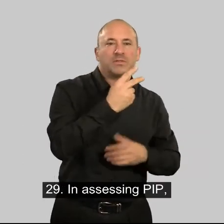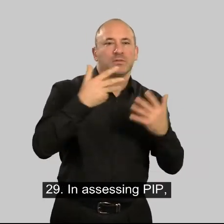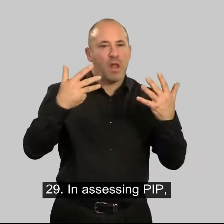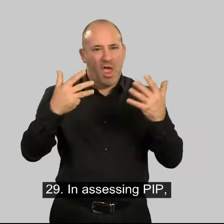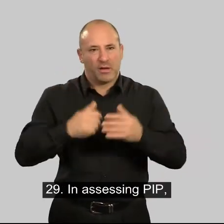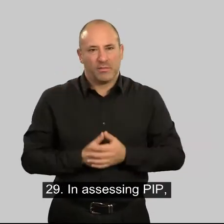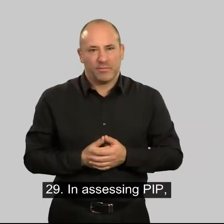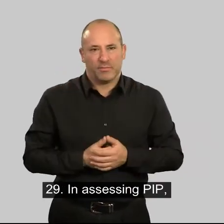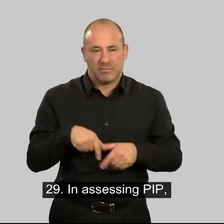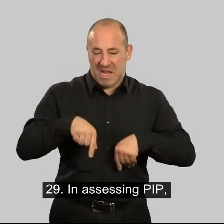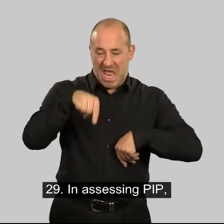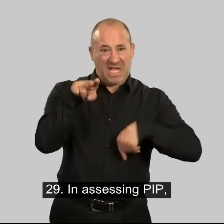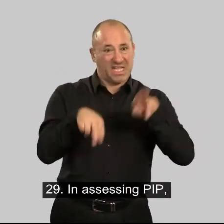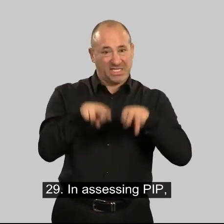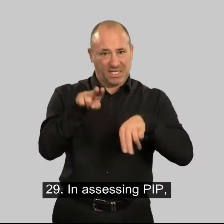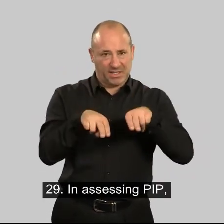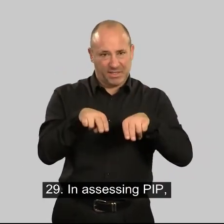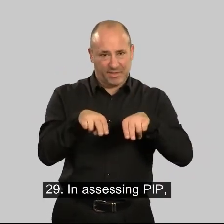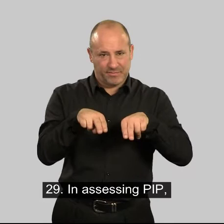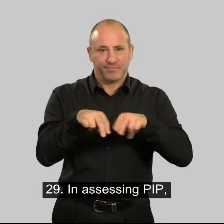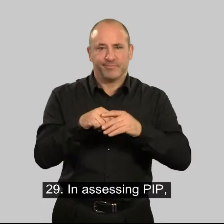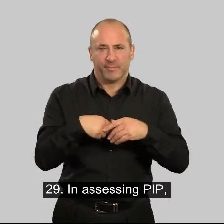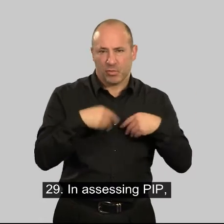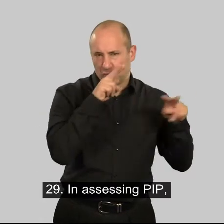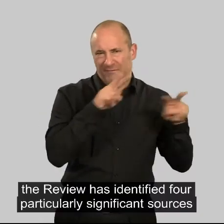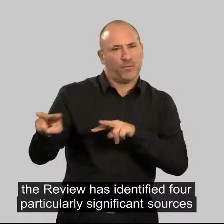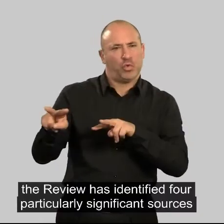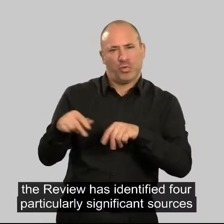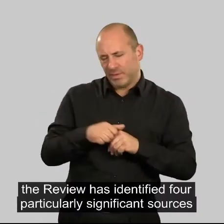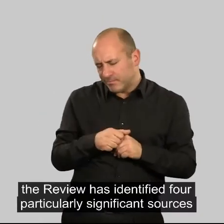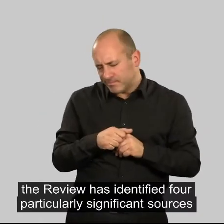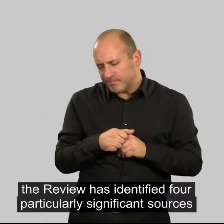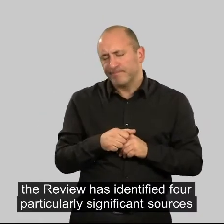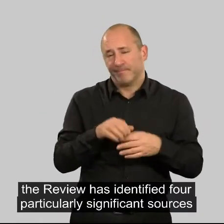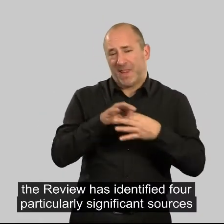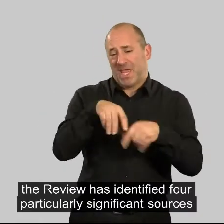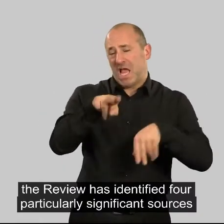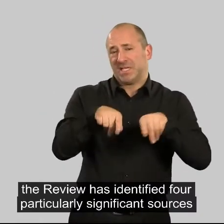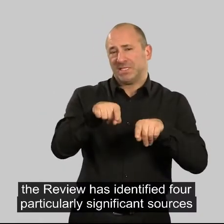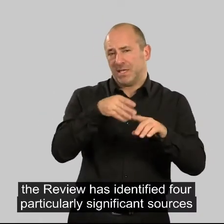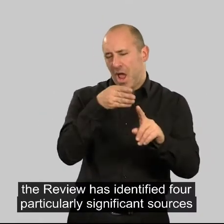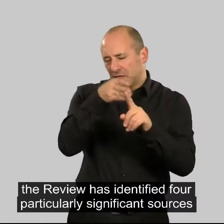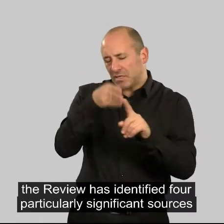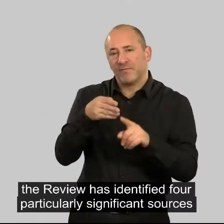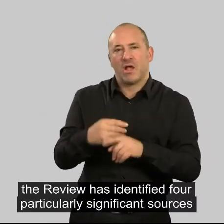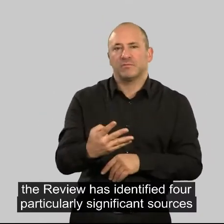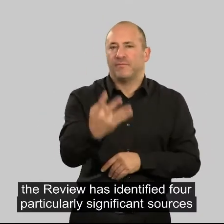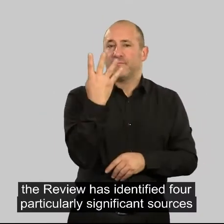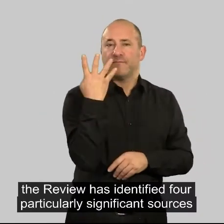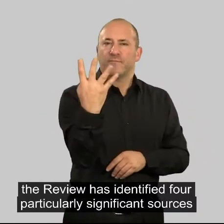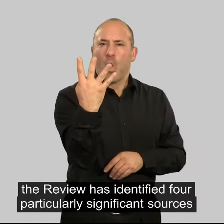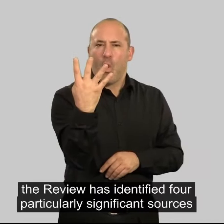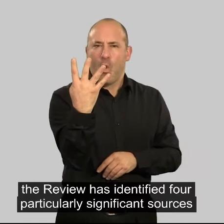29. In assessing PIP, the review has identified 4 particularly